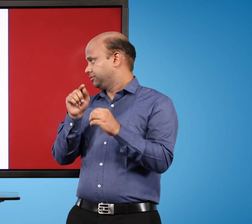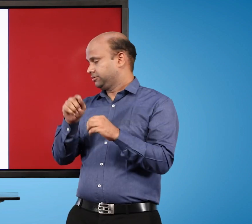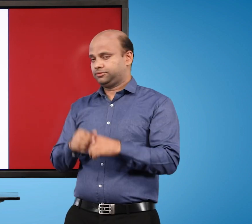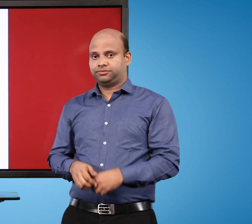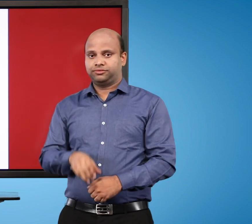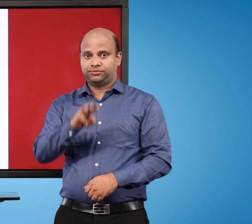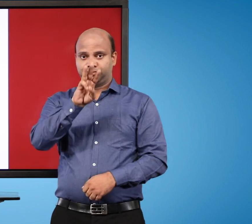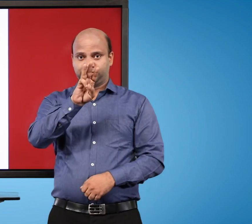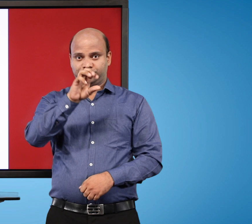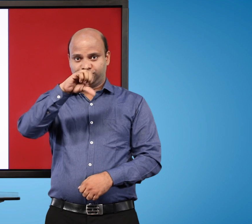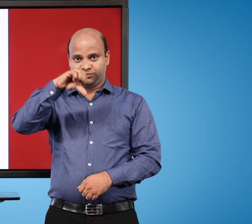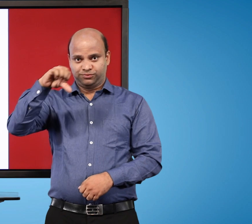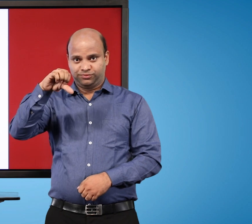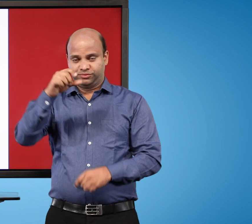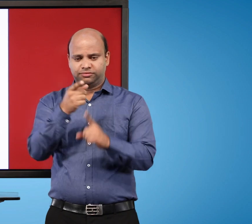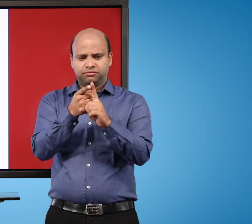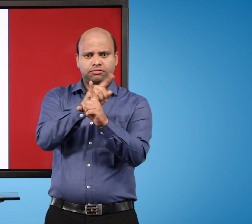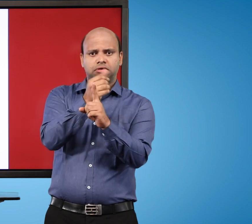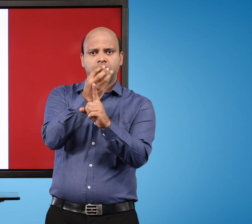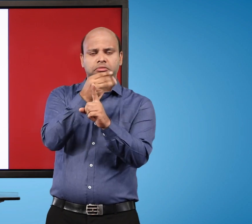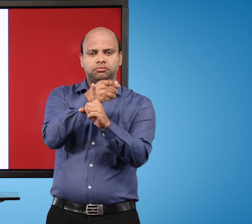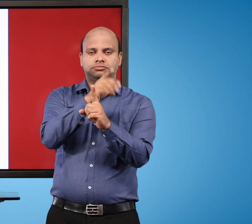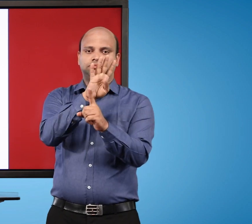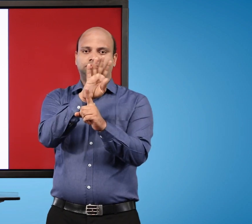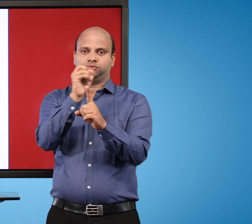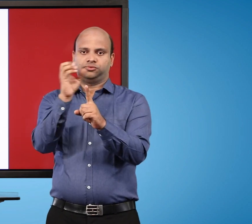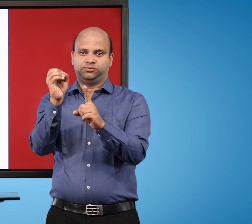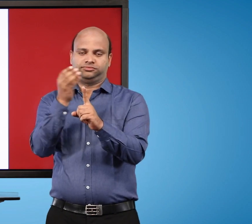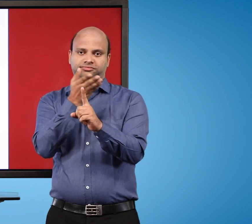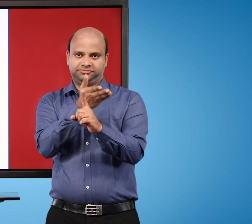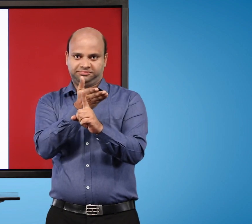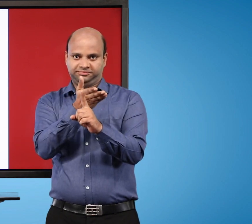B. 400 is the predecessor of 399.